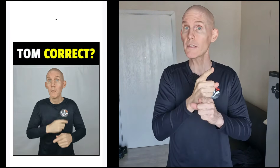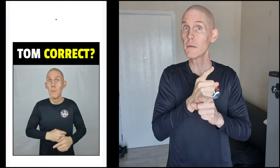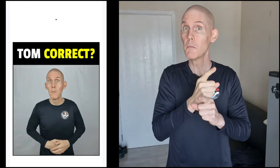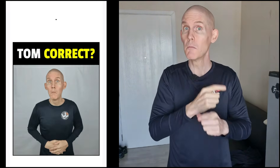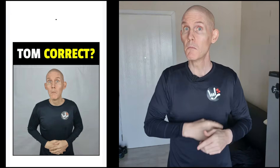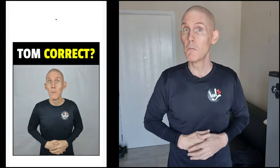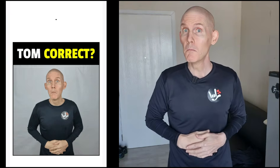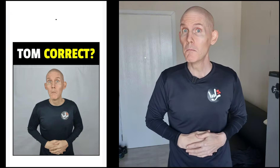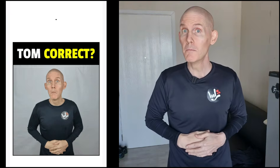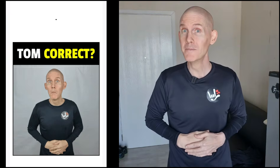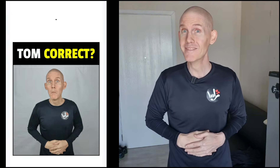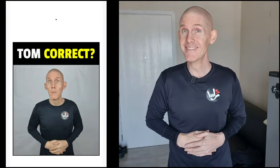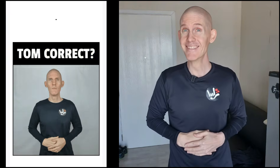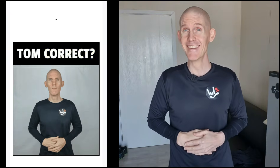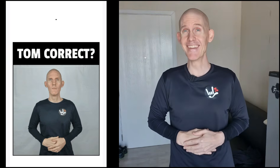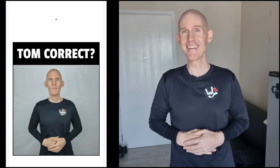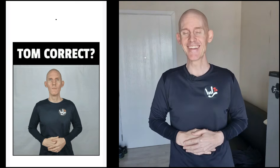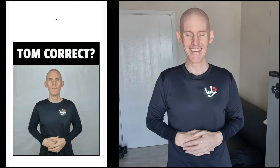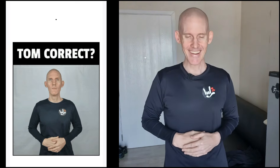correct.